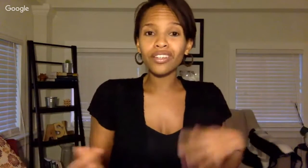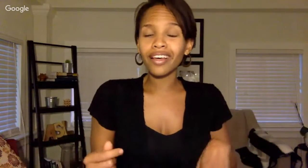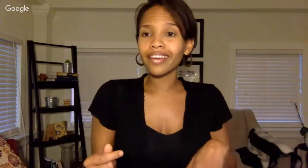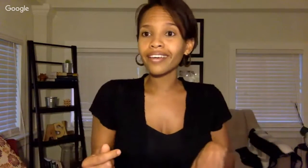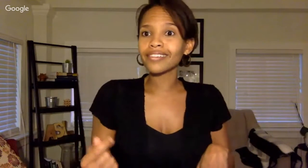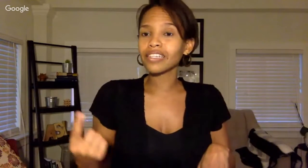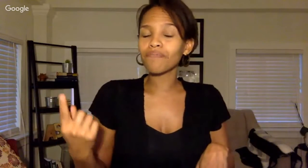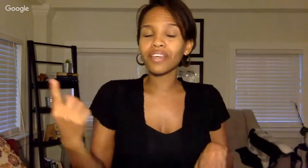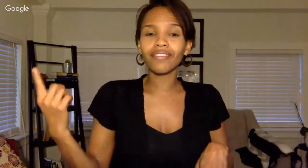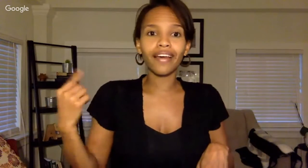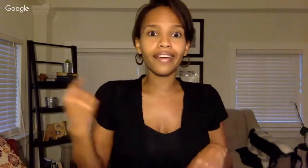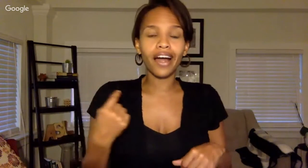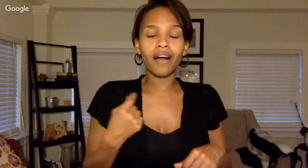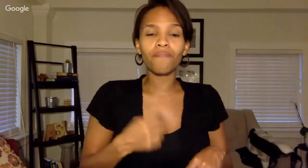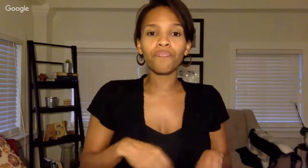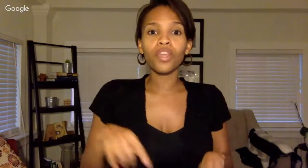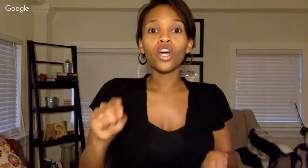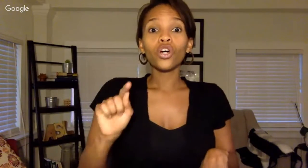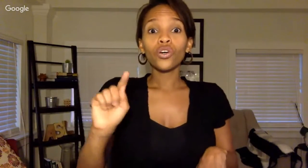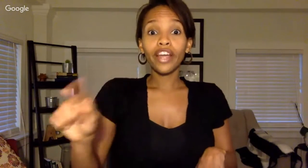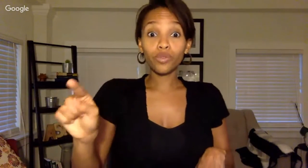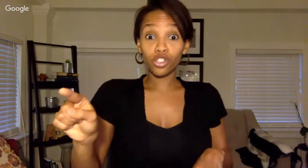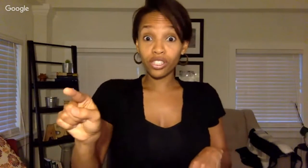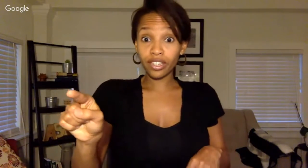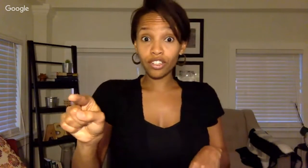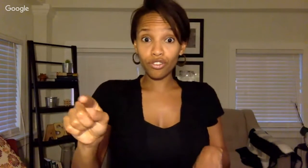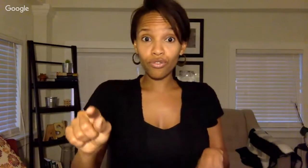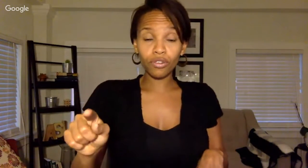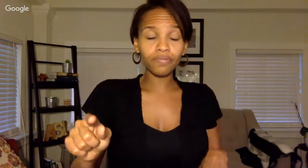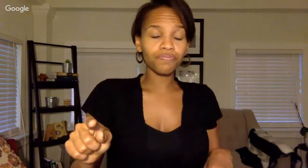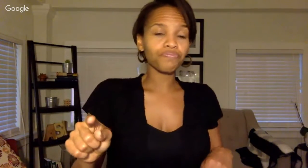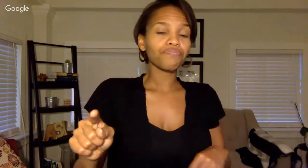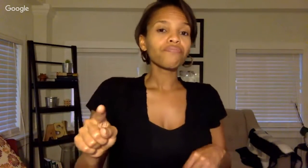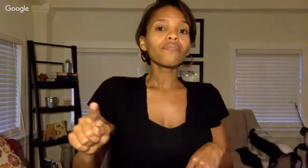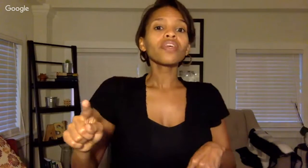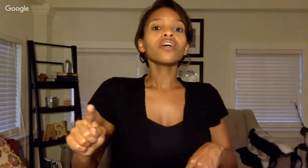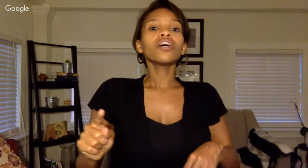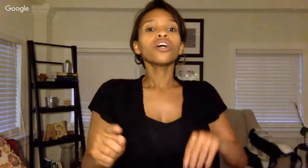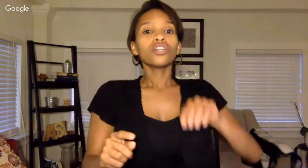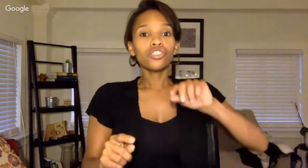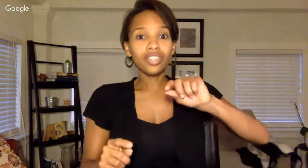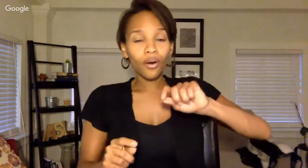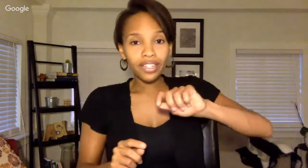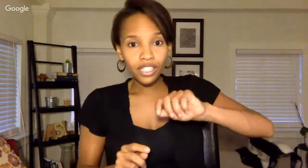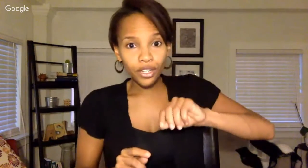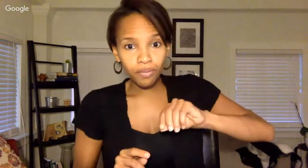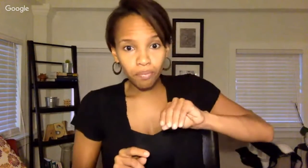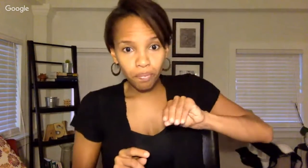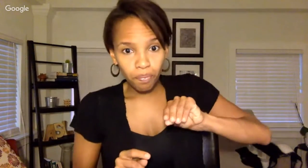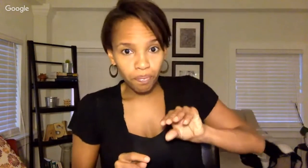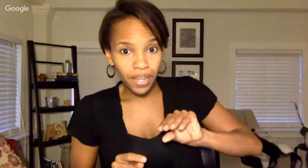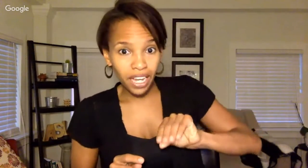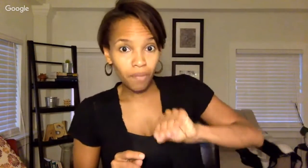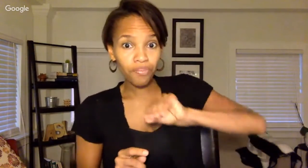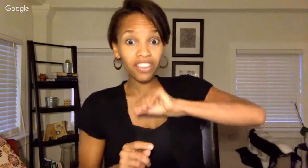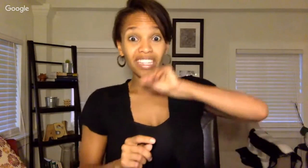like something like, here's what she's gonna do. She's going to pick up the